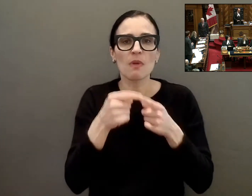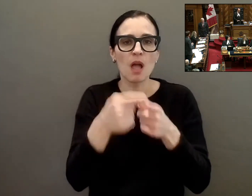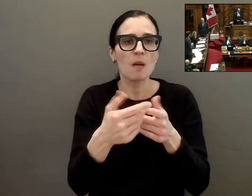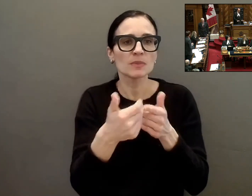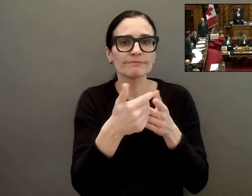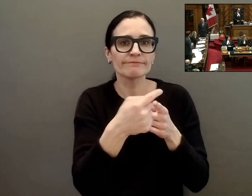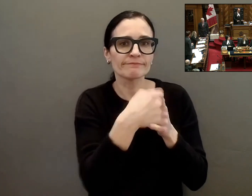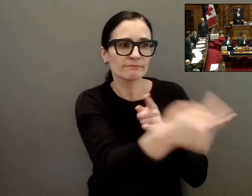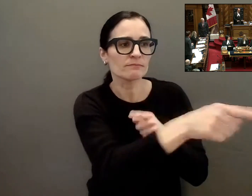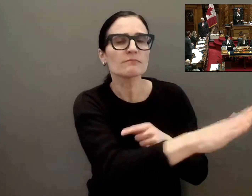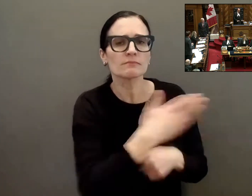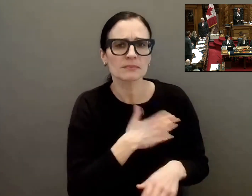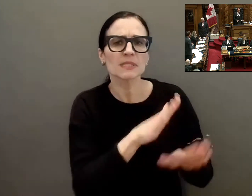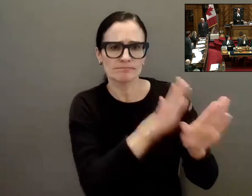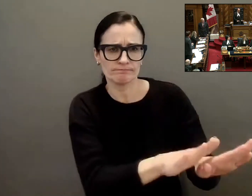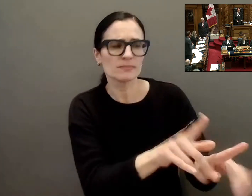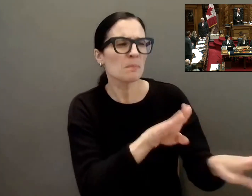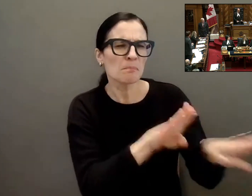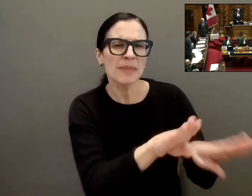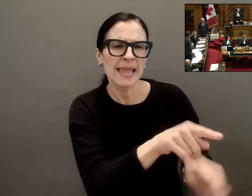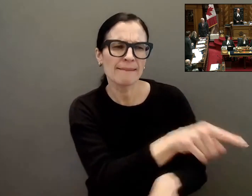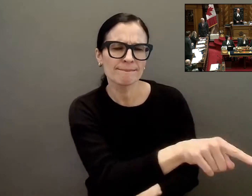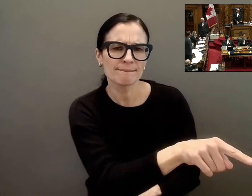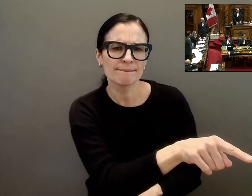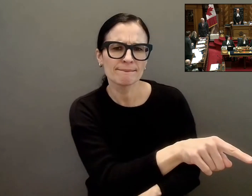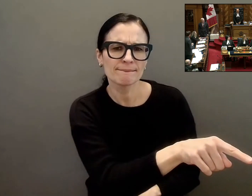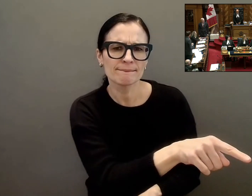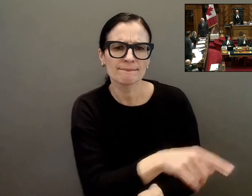down. Order in the House.